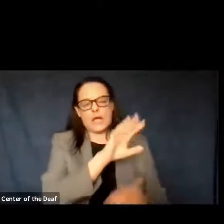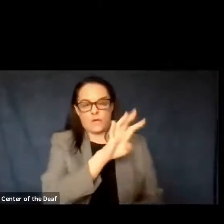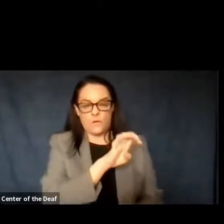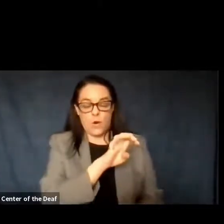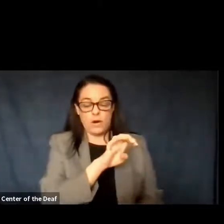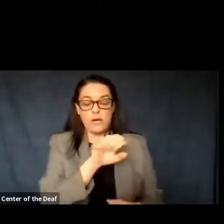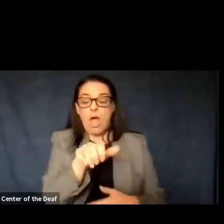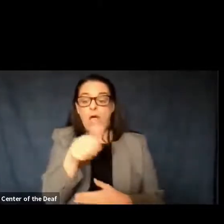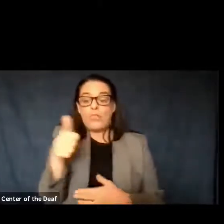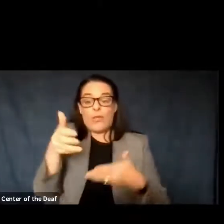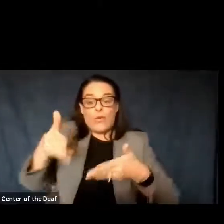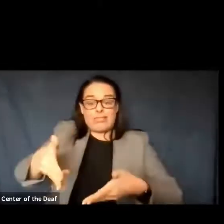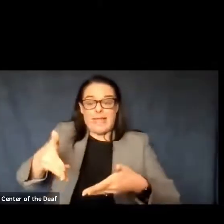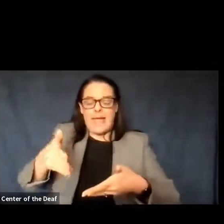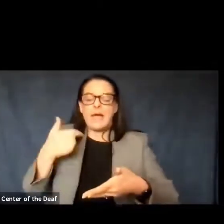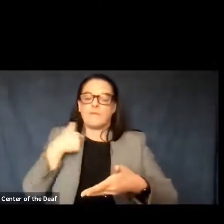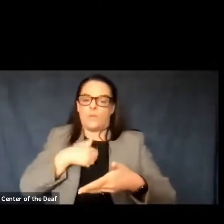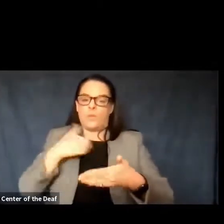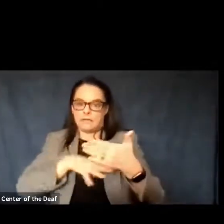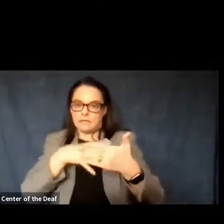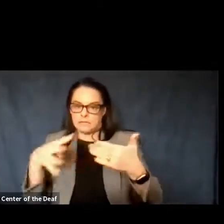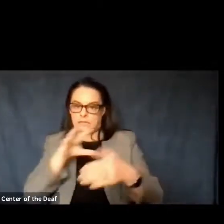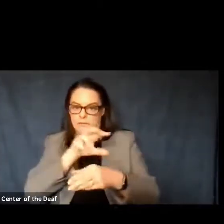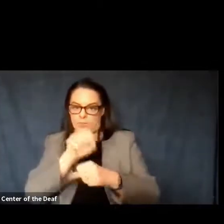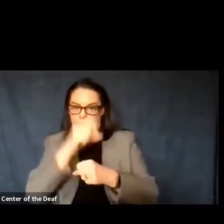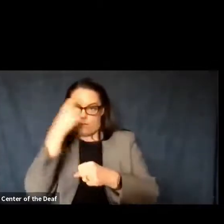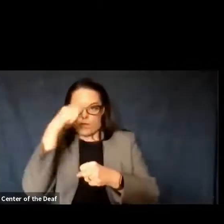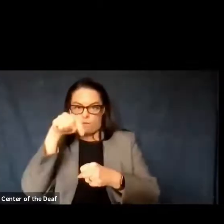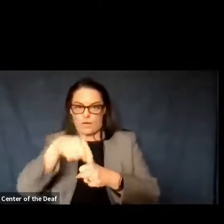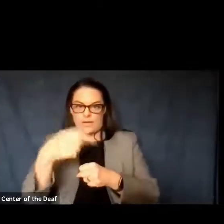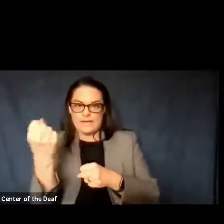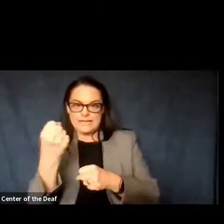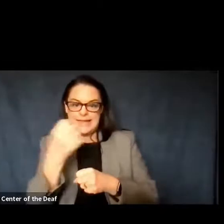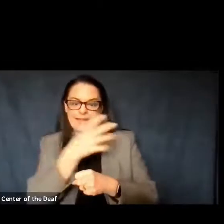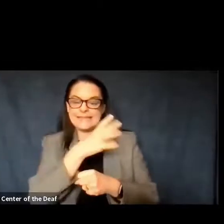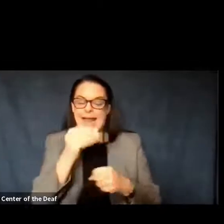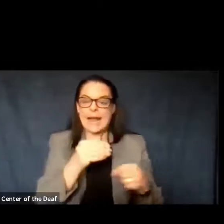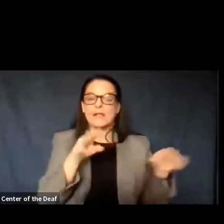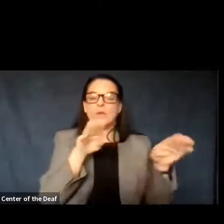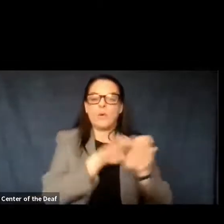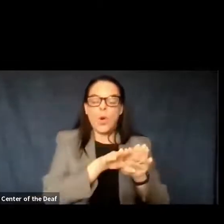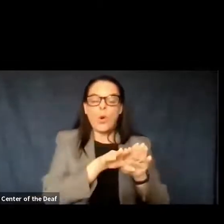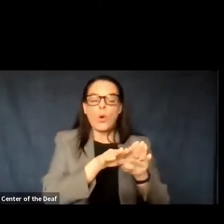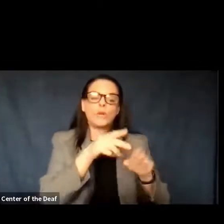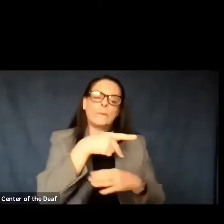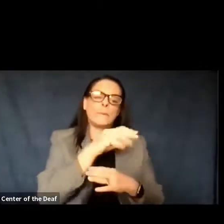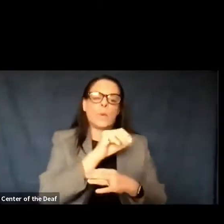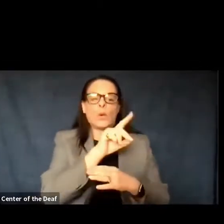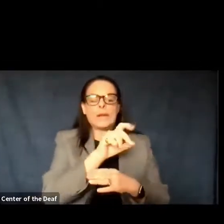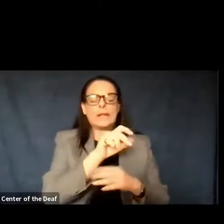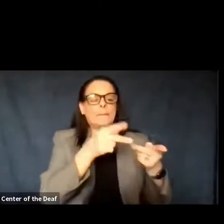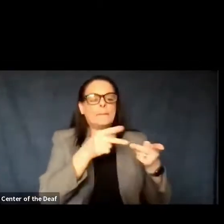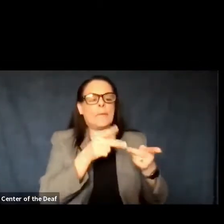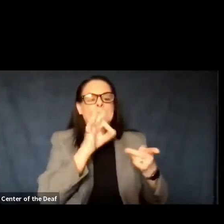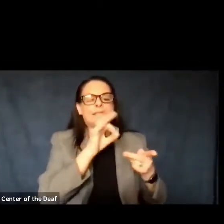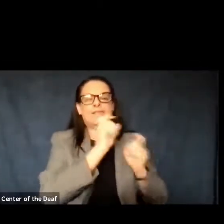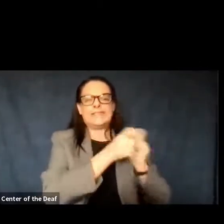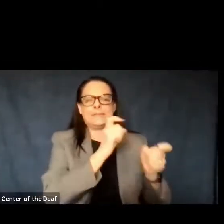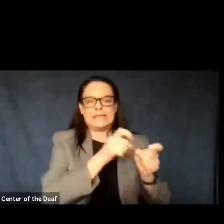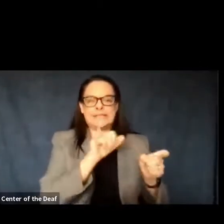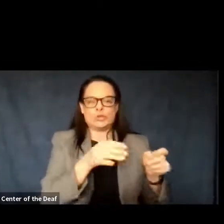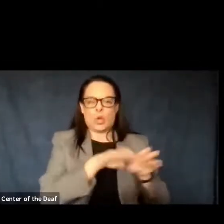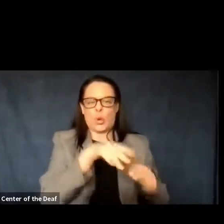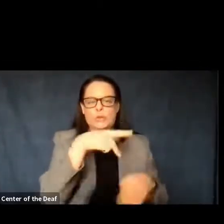scheduled and for Saturday and our pre-existing closed points of dispensing sites for next week. Those are closed